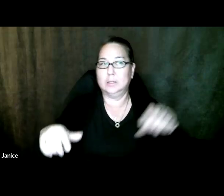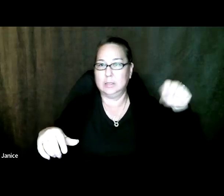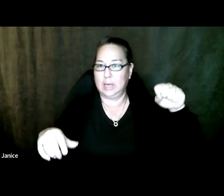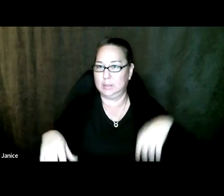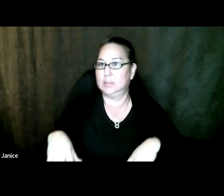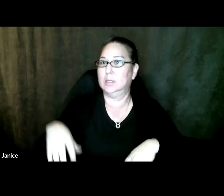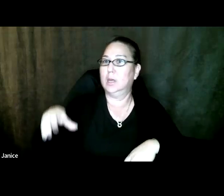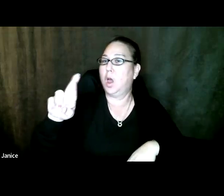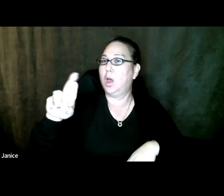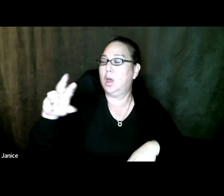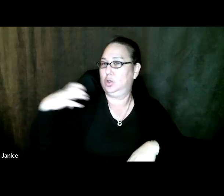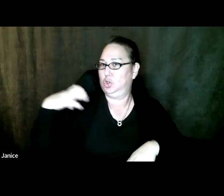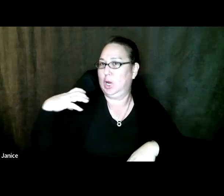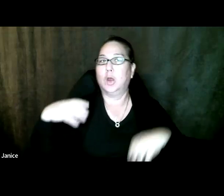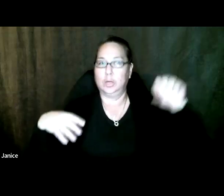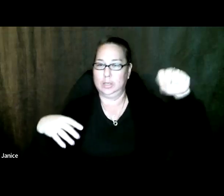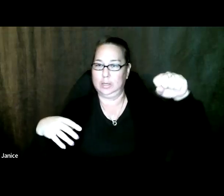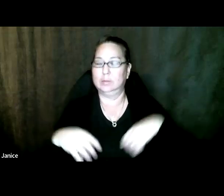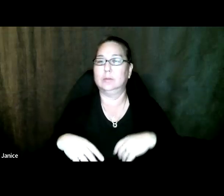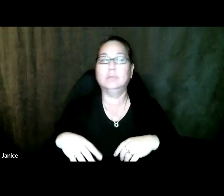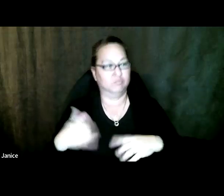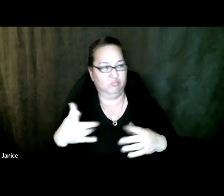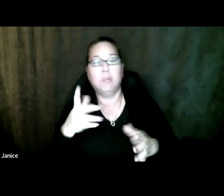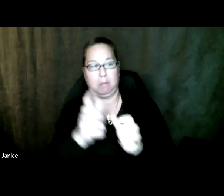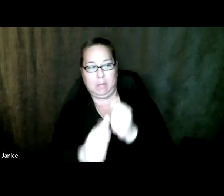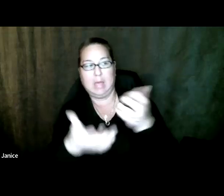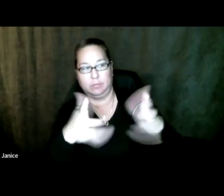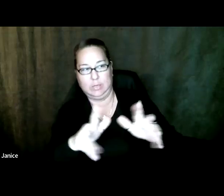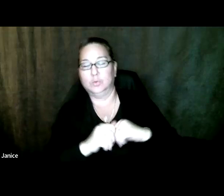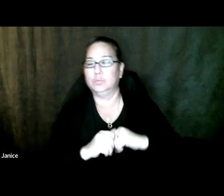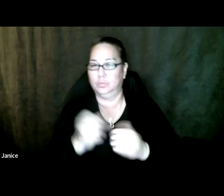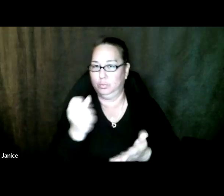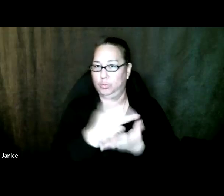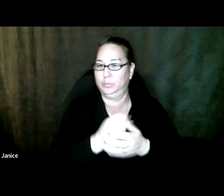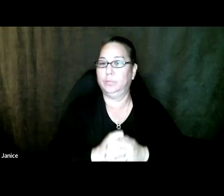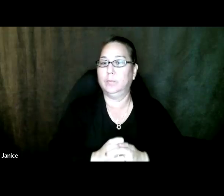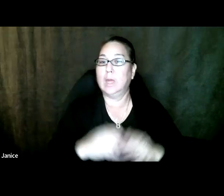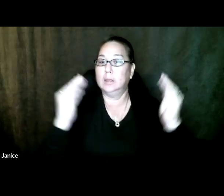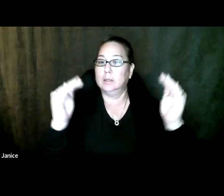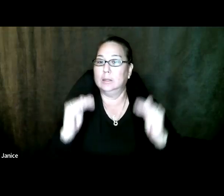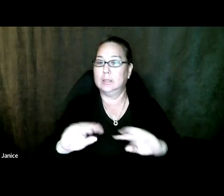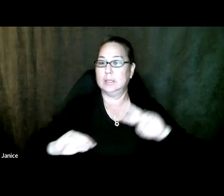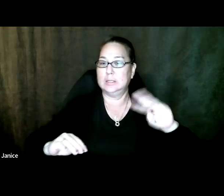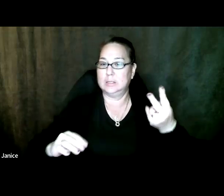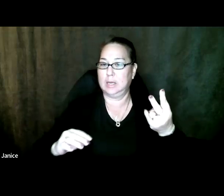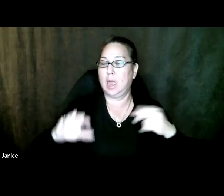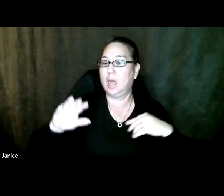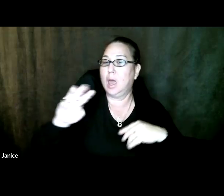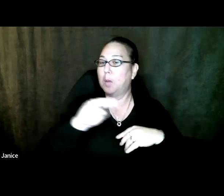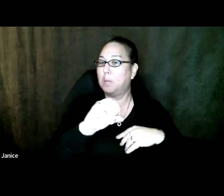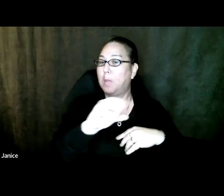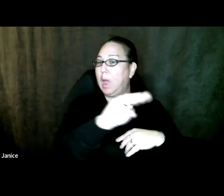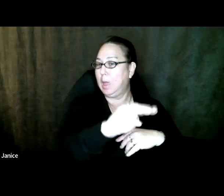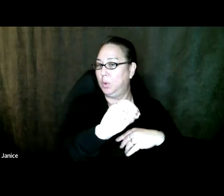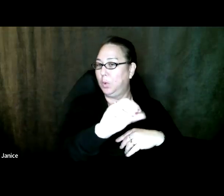Yes, The motion passes. thank you. I'll now entertain a motion to approve the memorandum of agreement between the Boston School